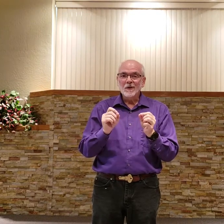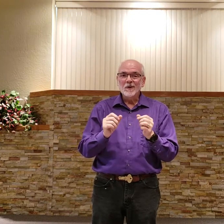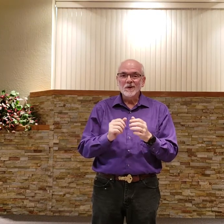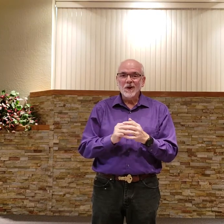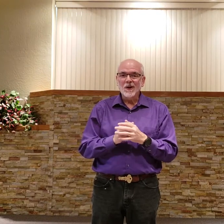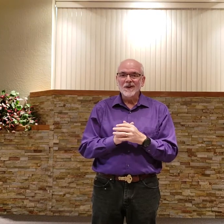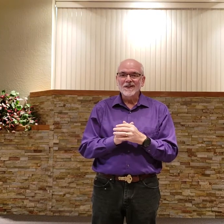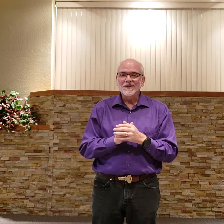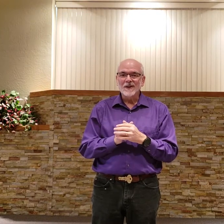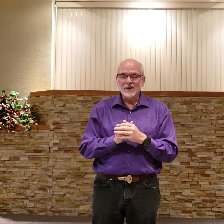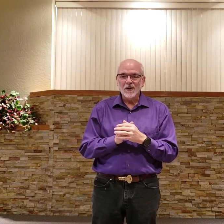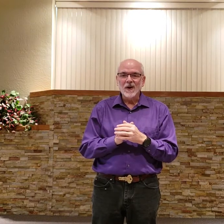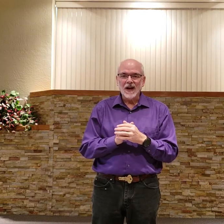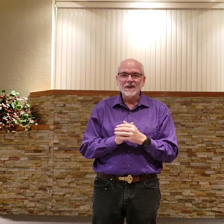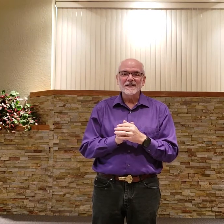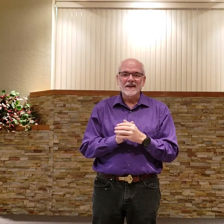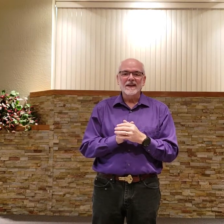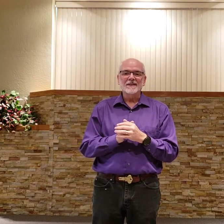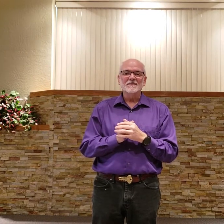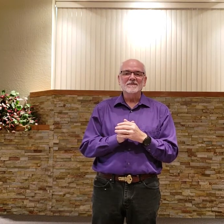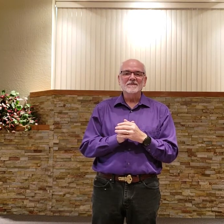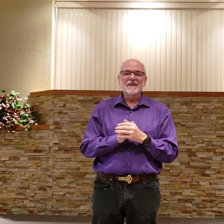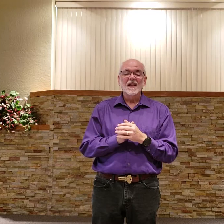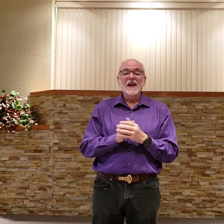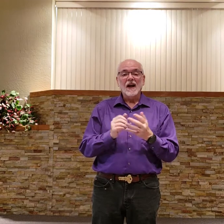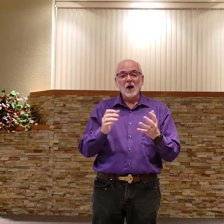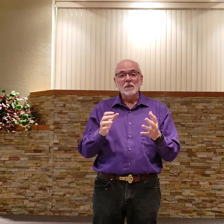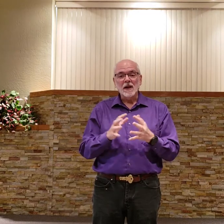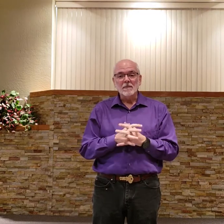good song to know how to sign. I hope a lot of